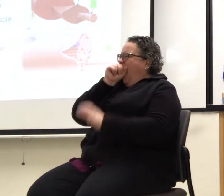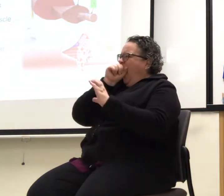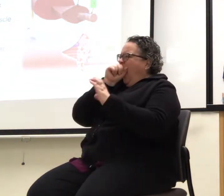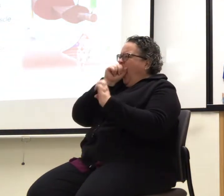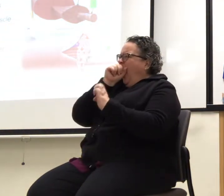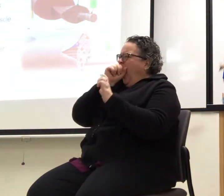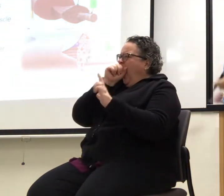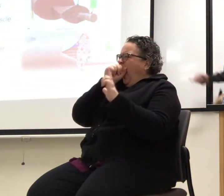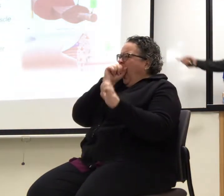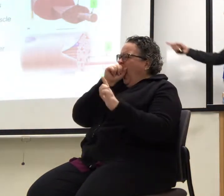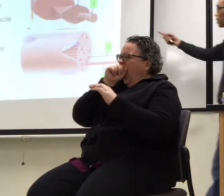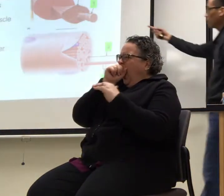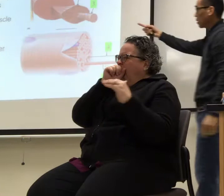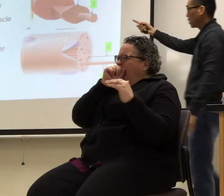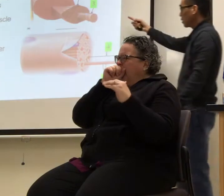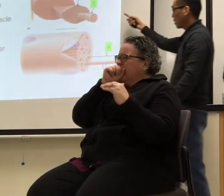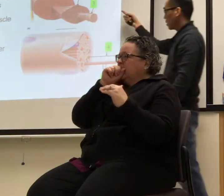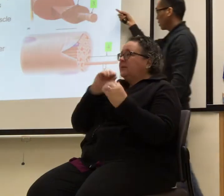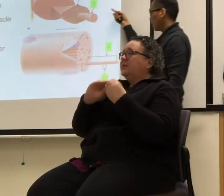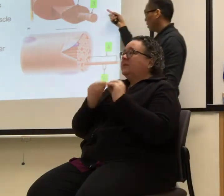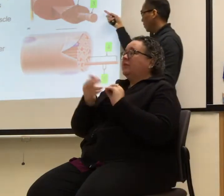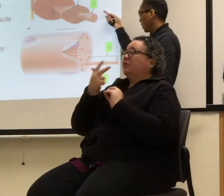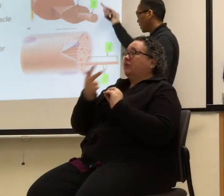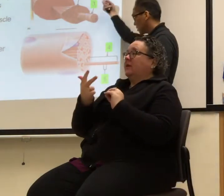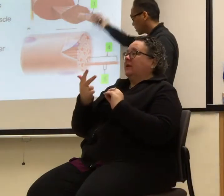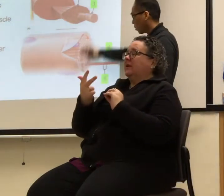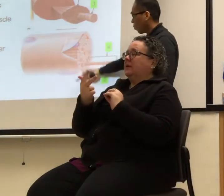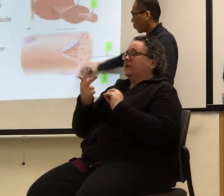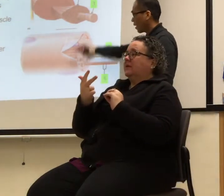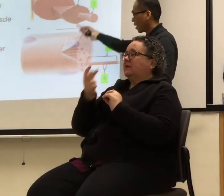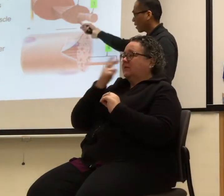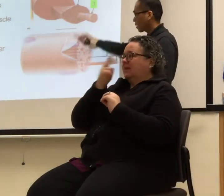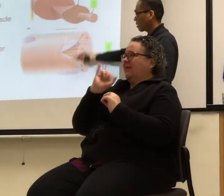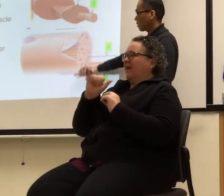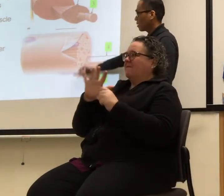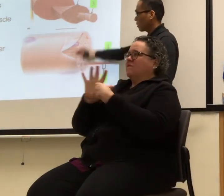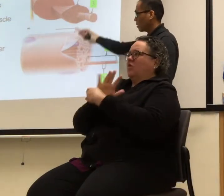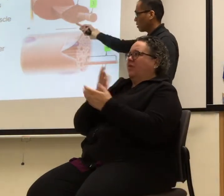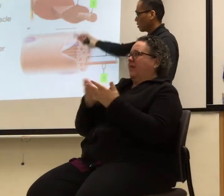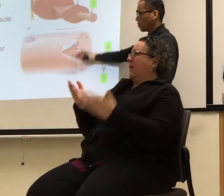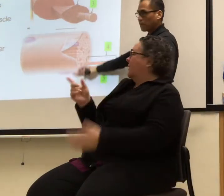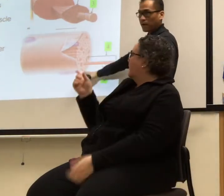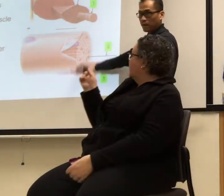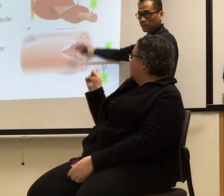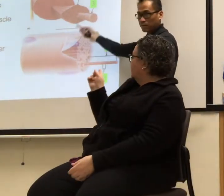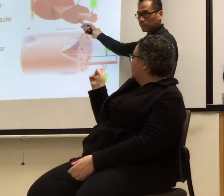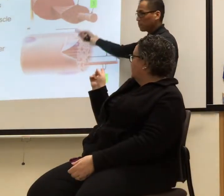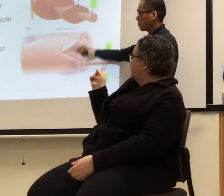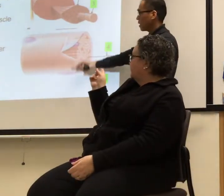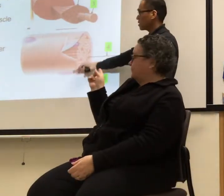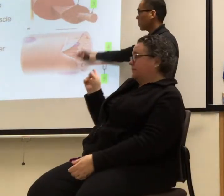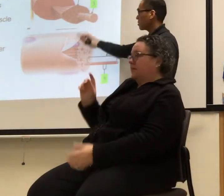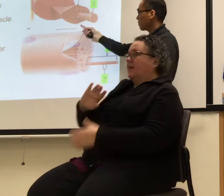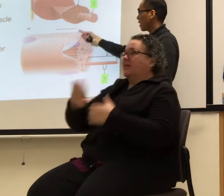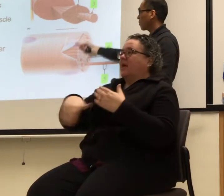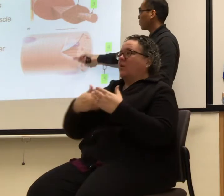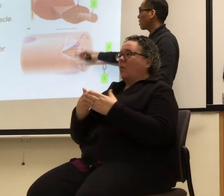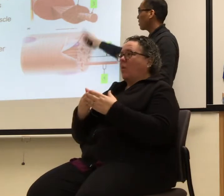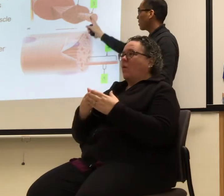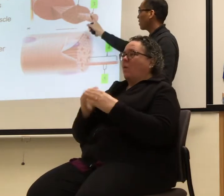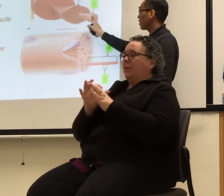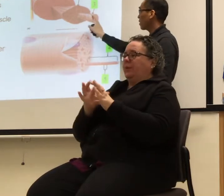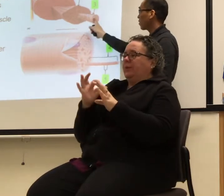it's, well, number 3 here, but it's this whole thing right there. That's a muscle